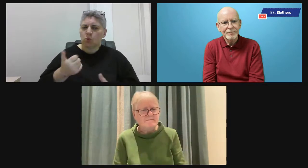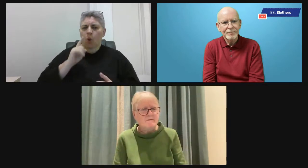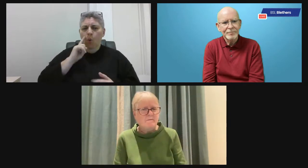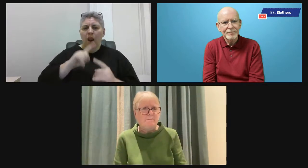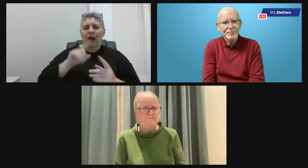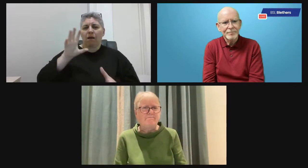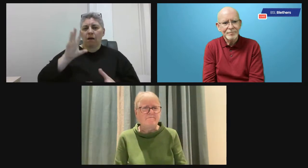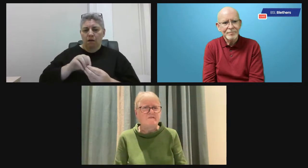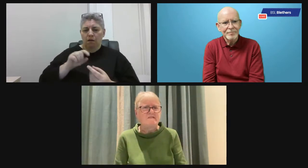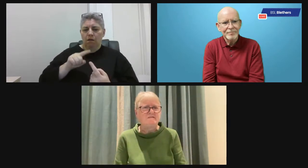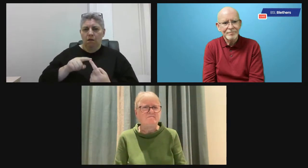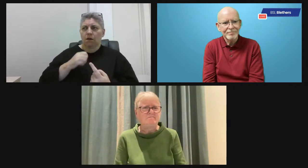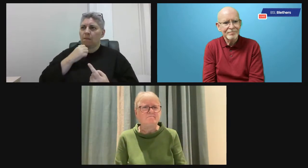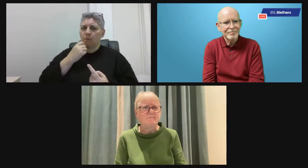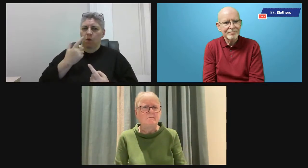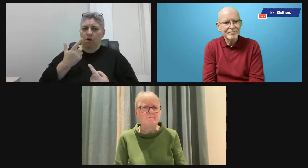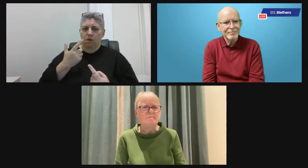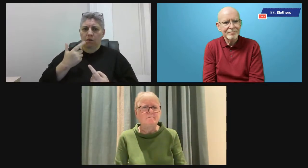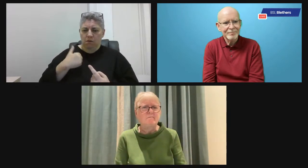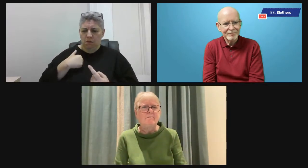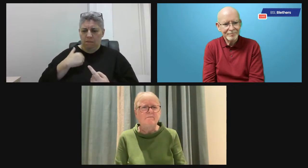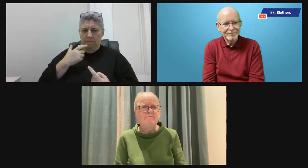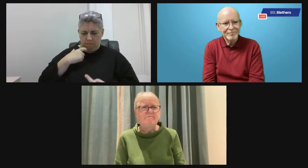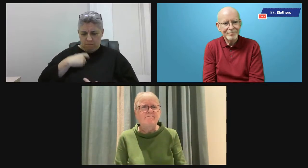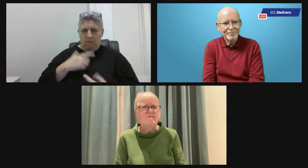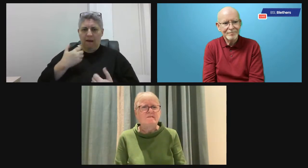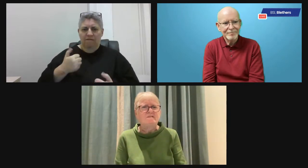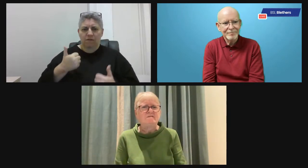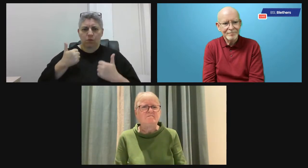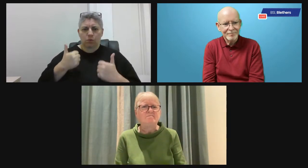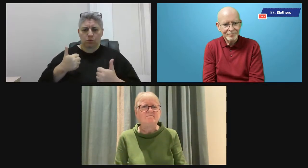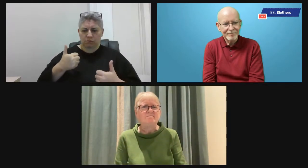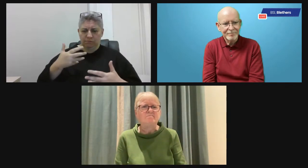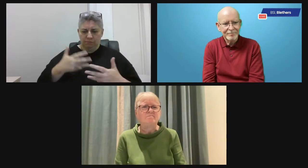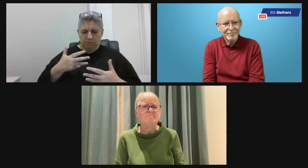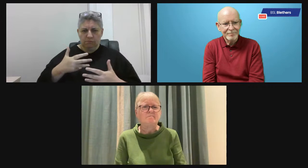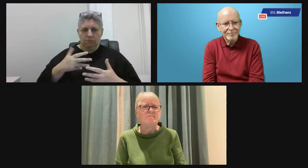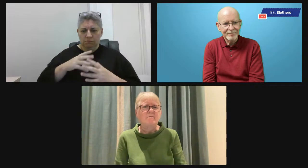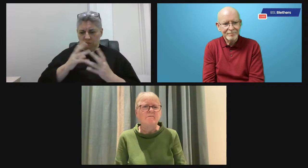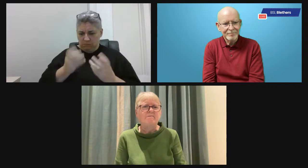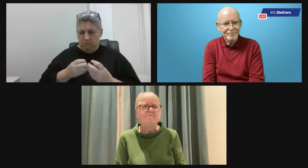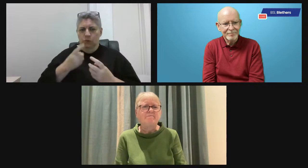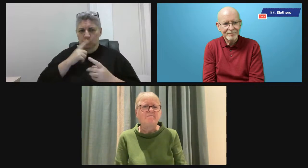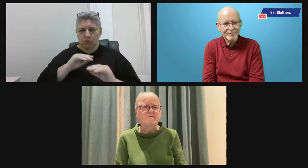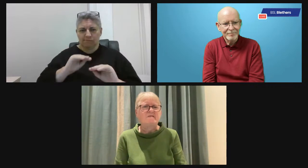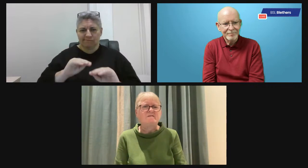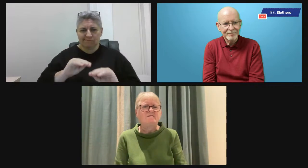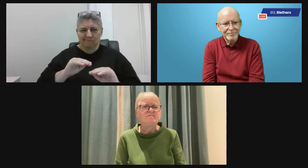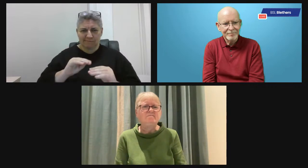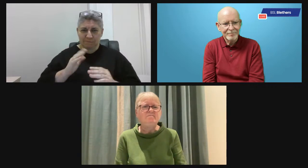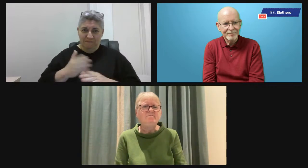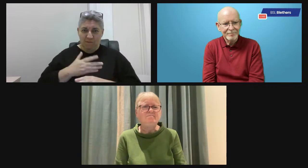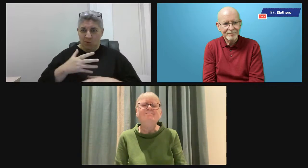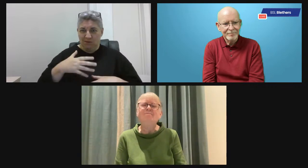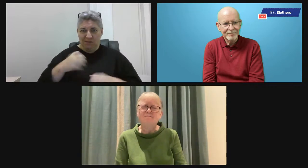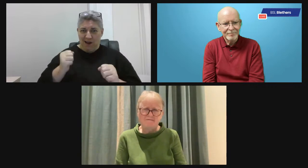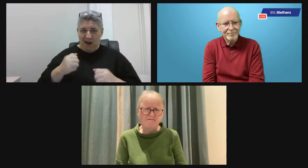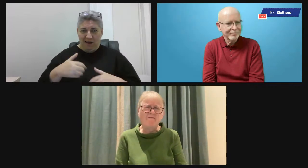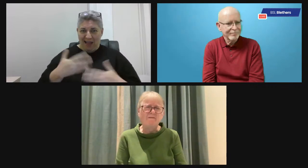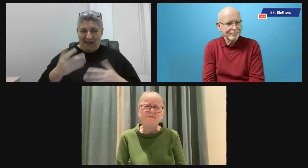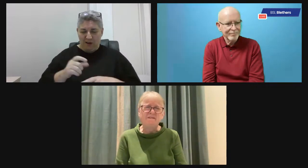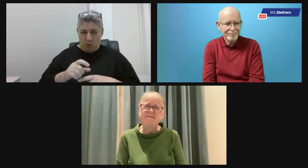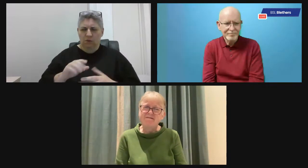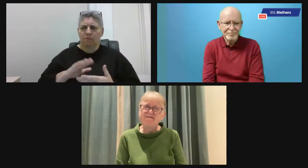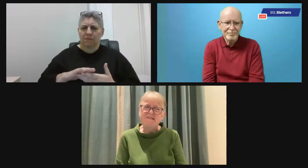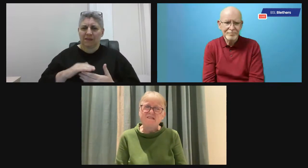Well, no, I was just thinking, actually. Sorry, that's my cogs whirring. Okay, so I'll try and sum up. So first of all,